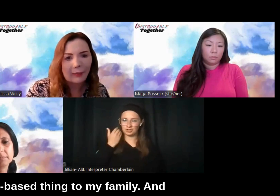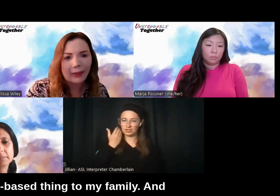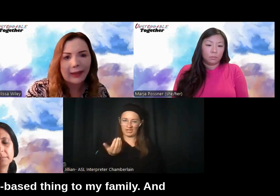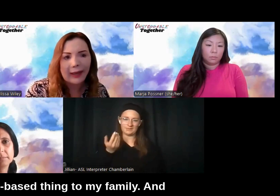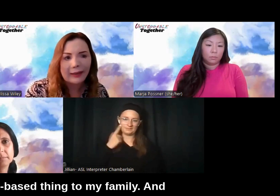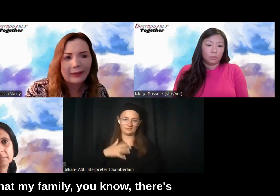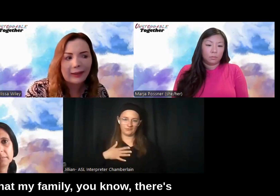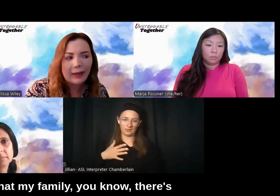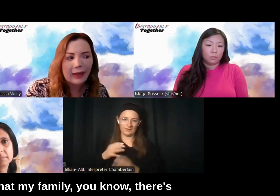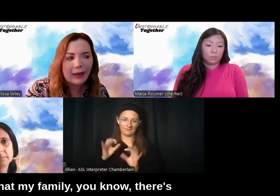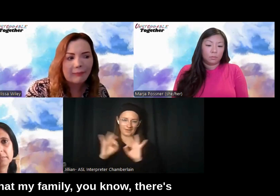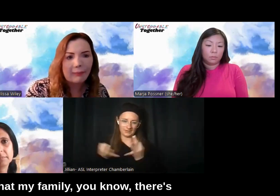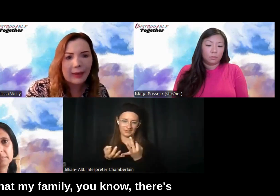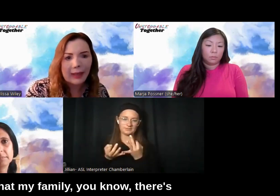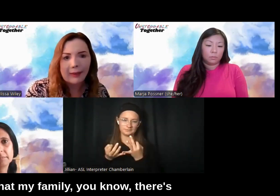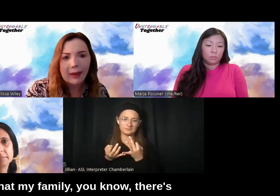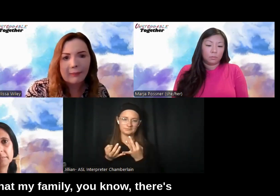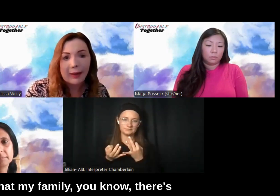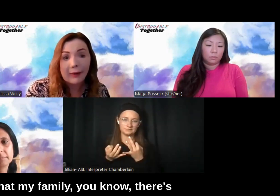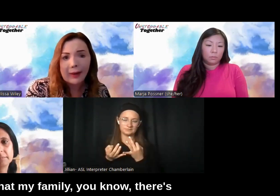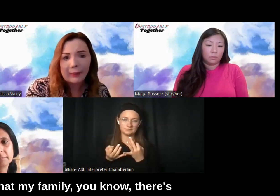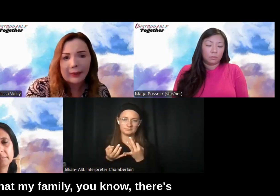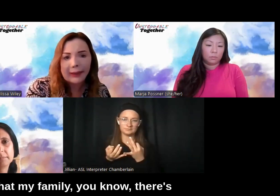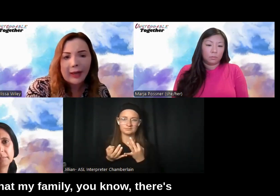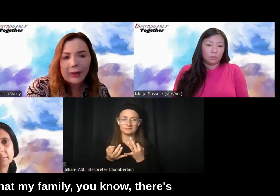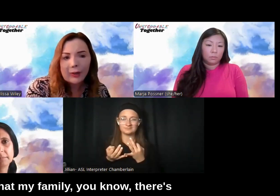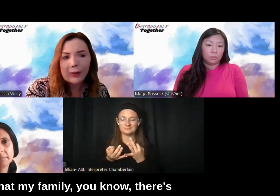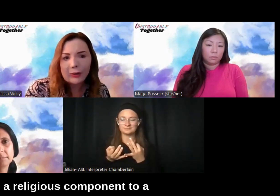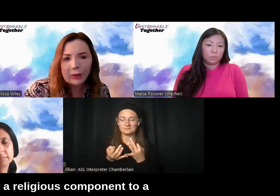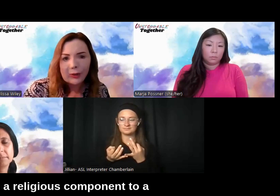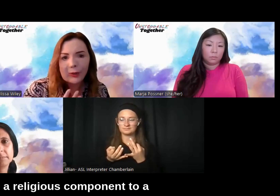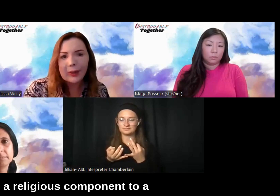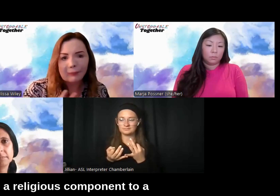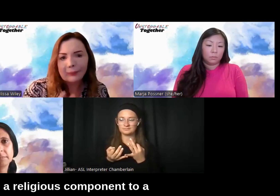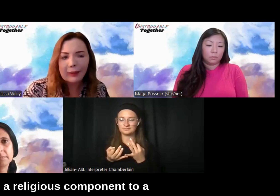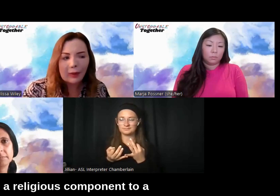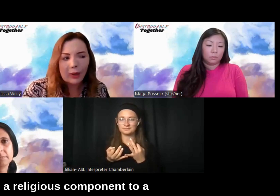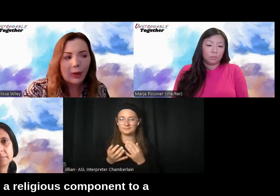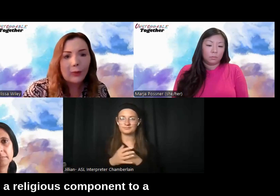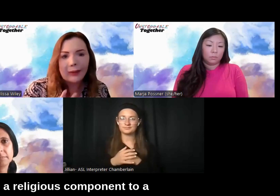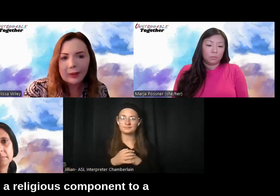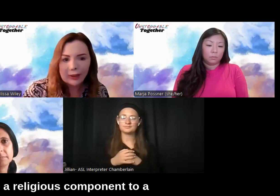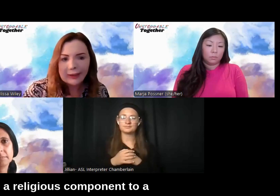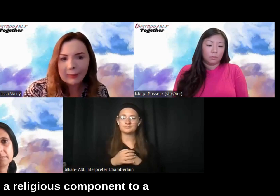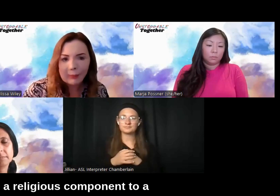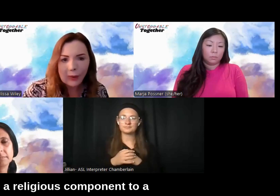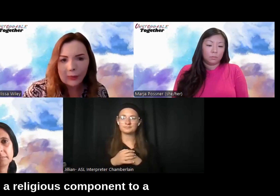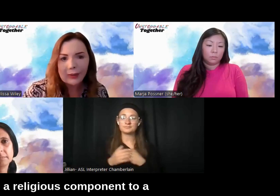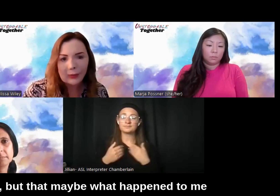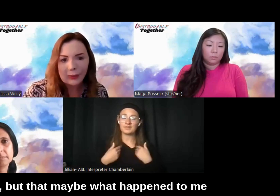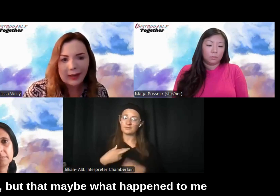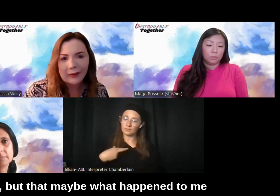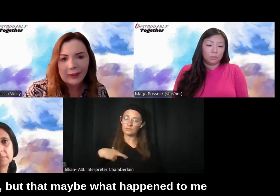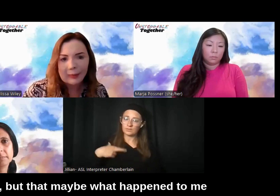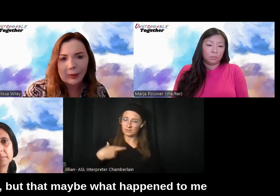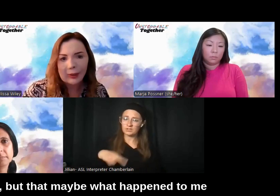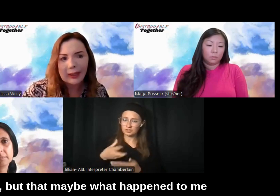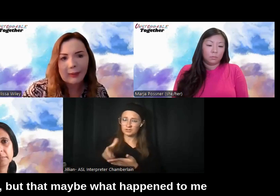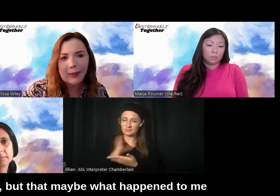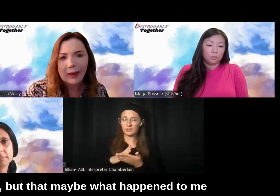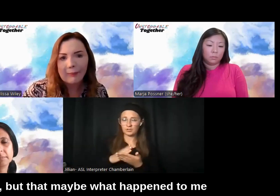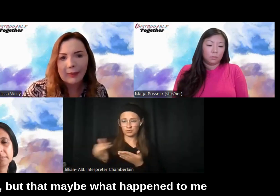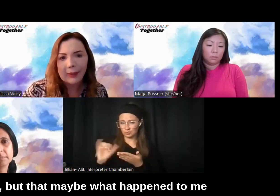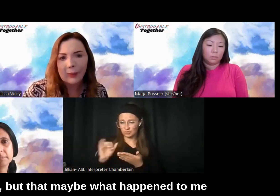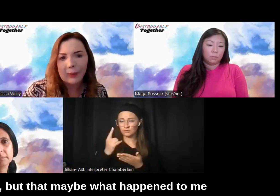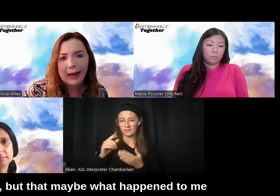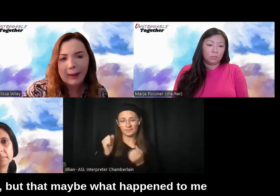my family, and maybe that my family, there's also a religious component to a lot of disability,